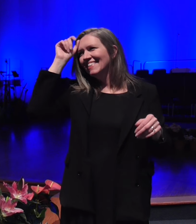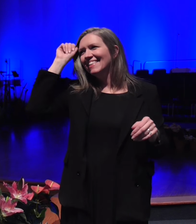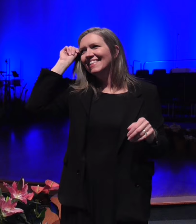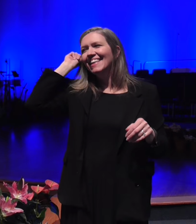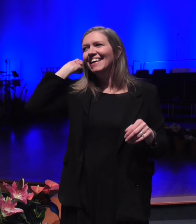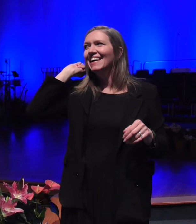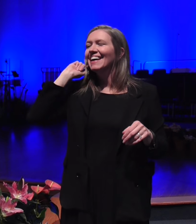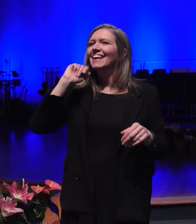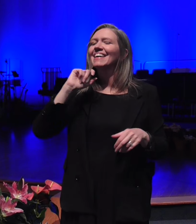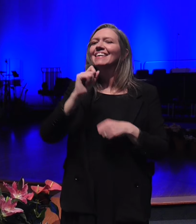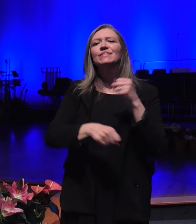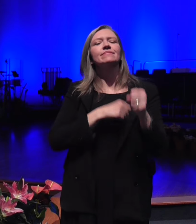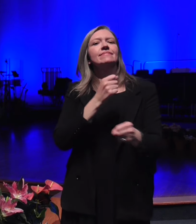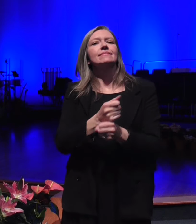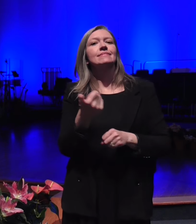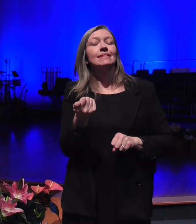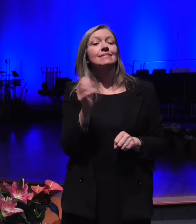In